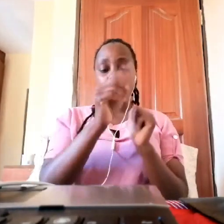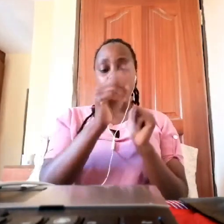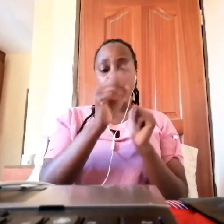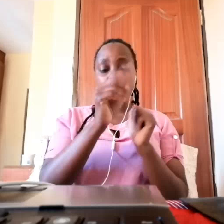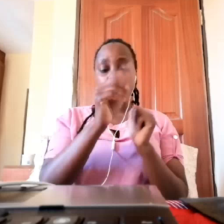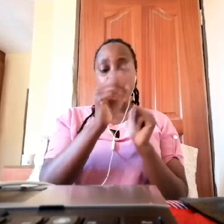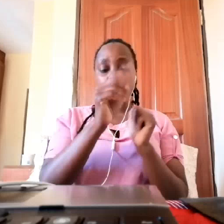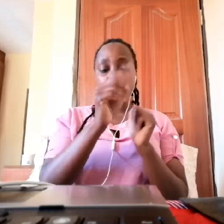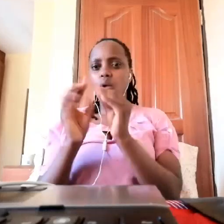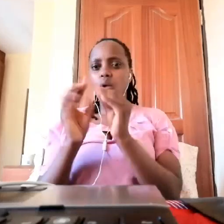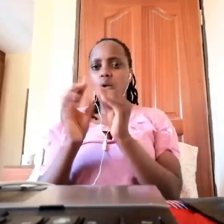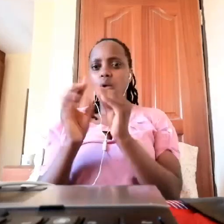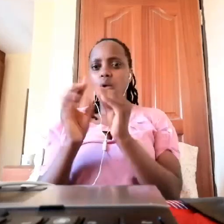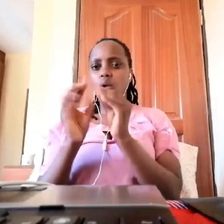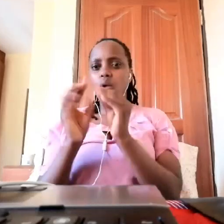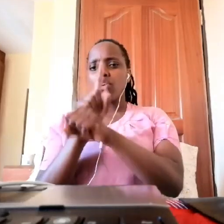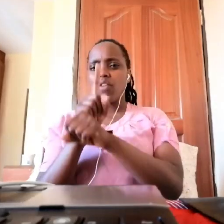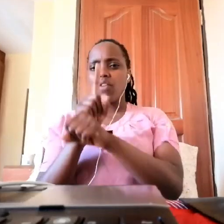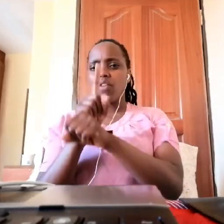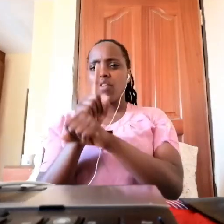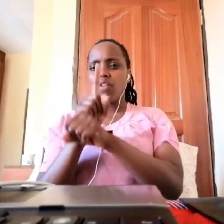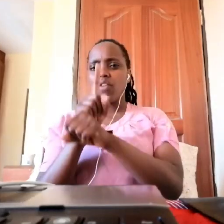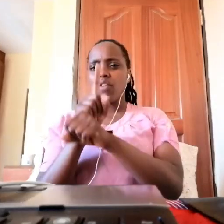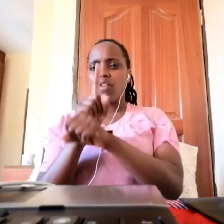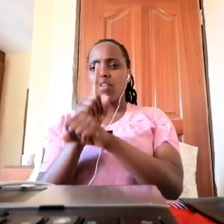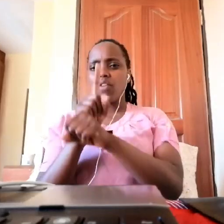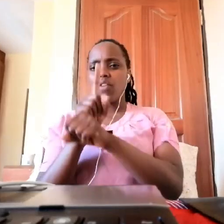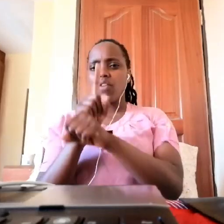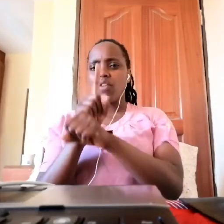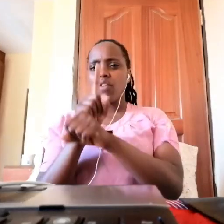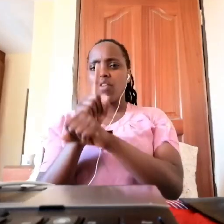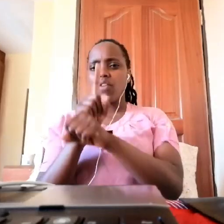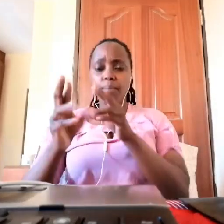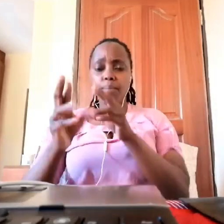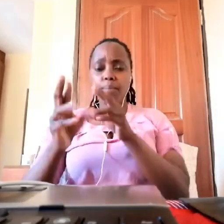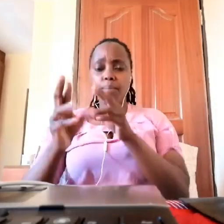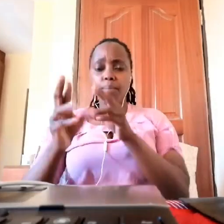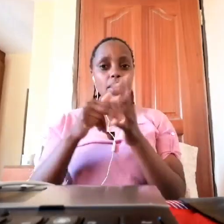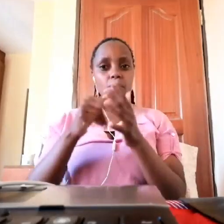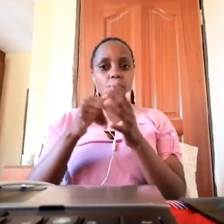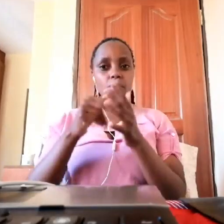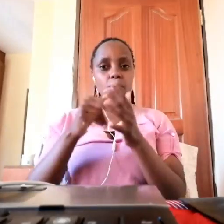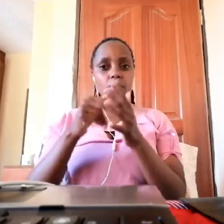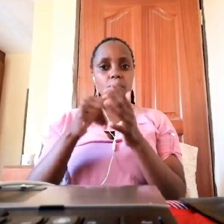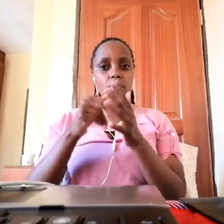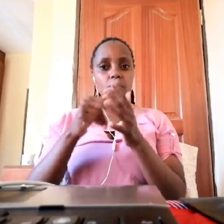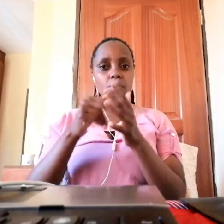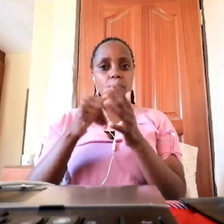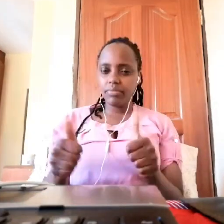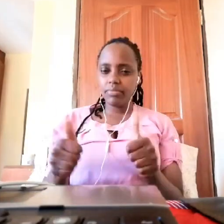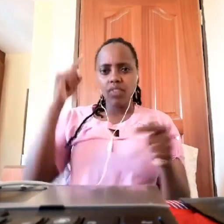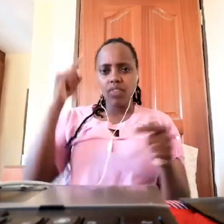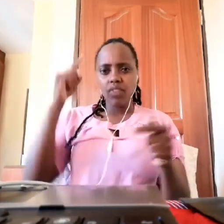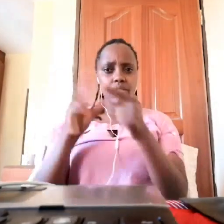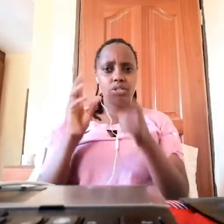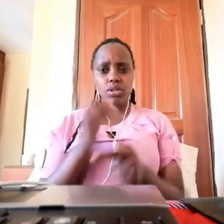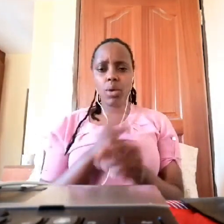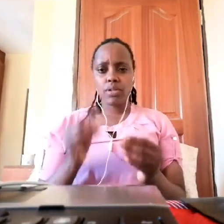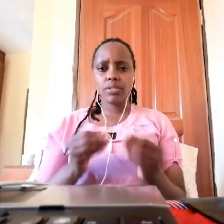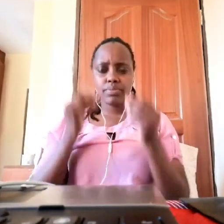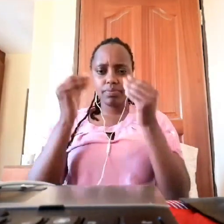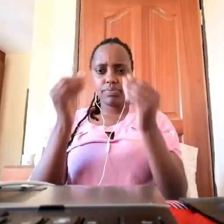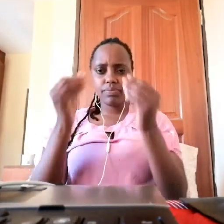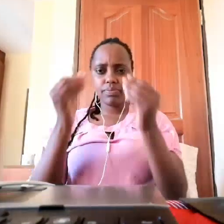session was in November. We had about a month to submit our report. So we notified the secretariat of our intention to submit